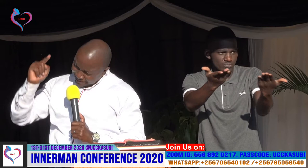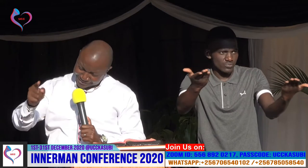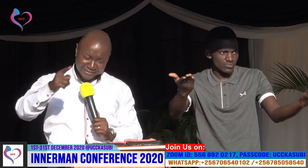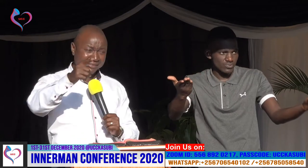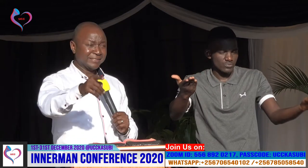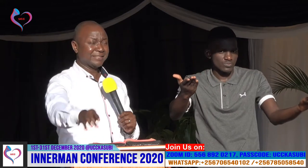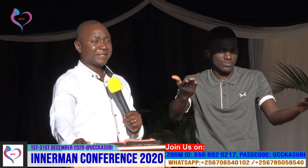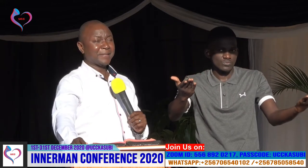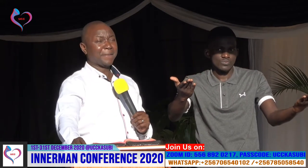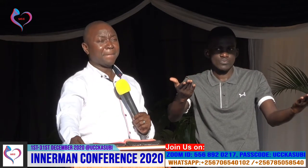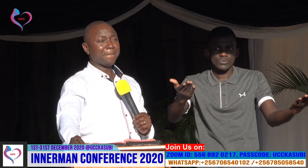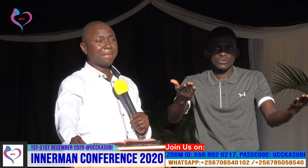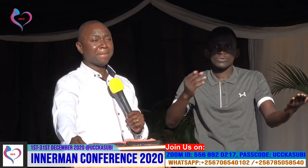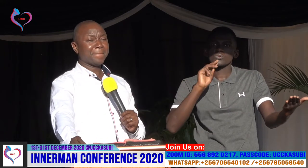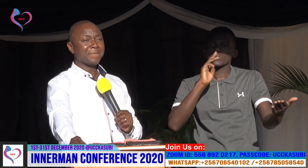in place.